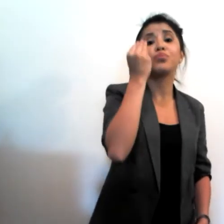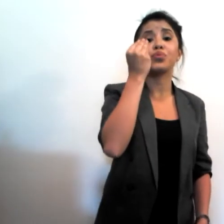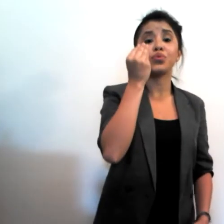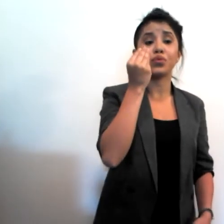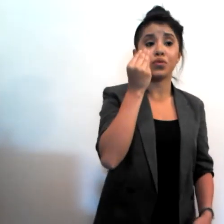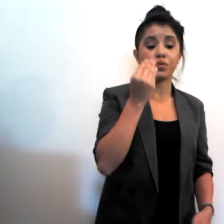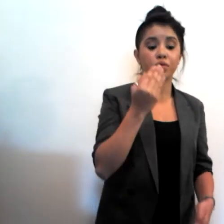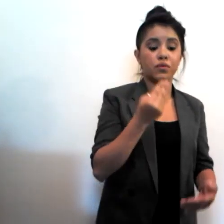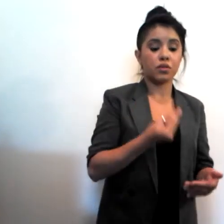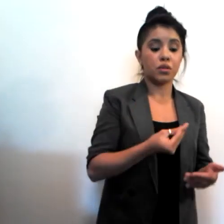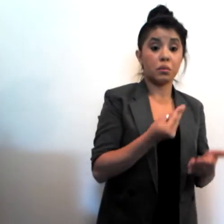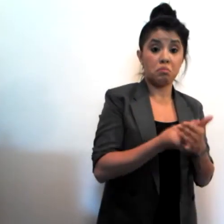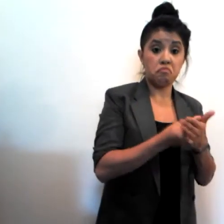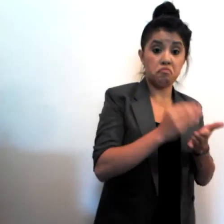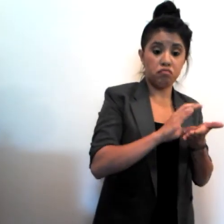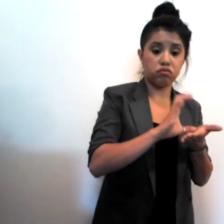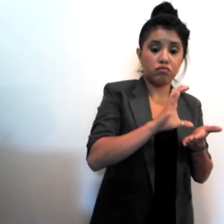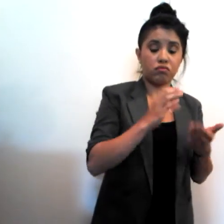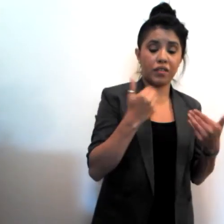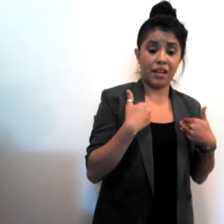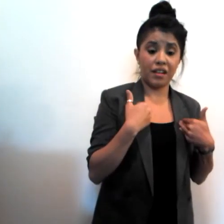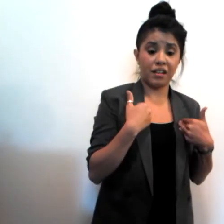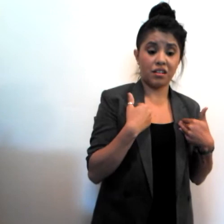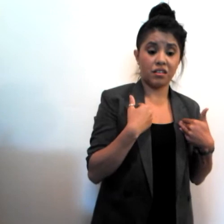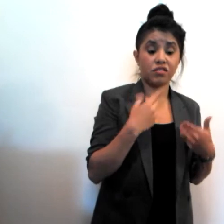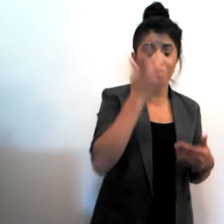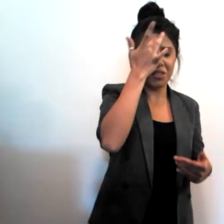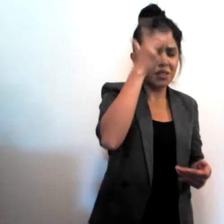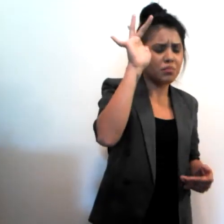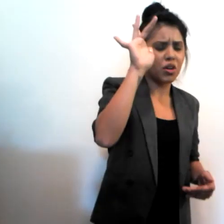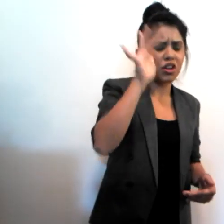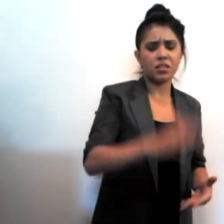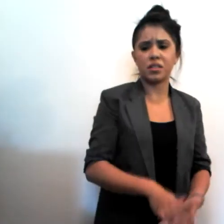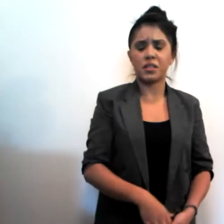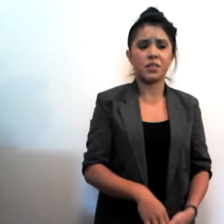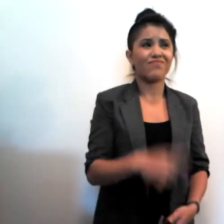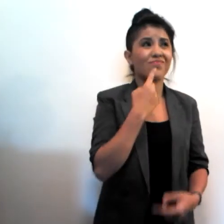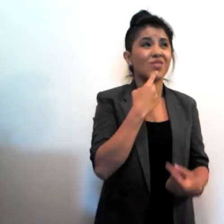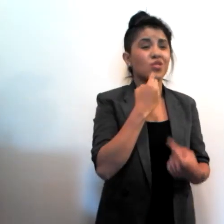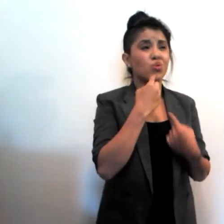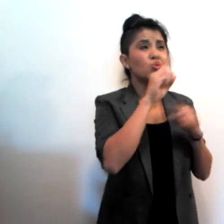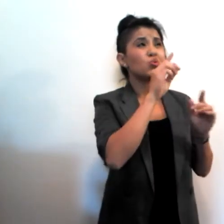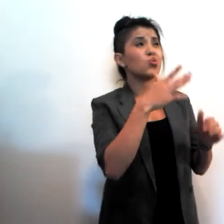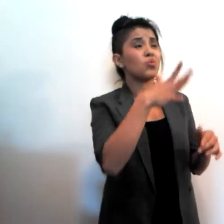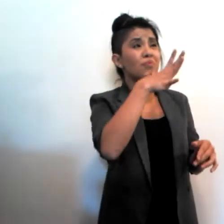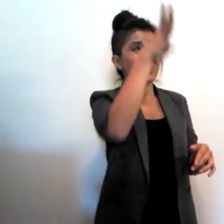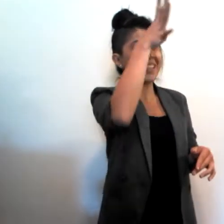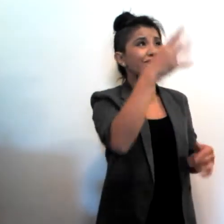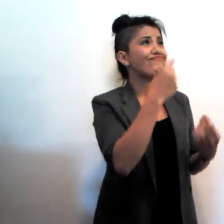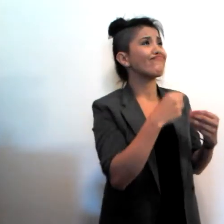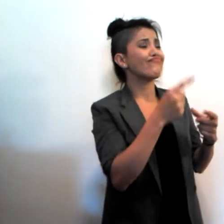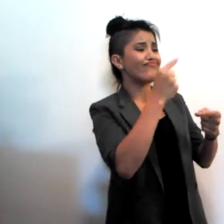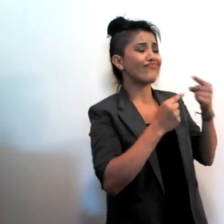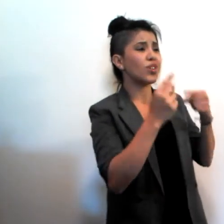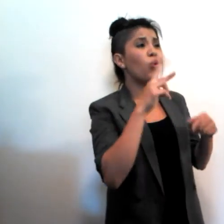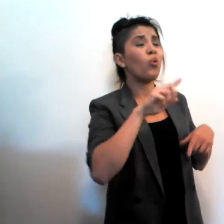deaf daughter told her and her father that they could no longer sign to her when they went out to dinner, because, as she indicated,